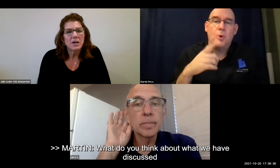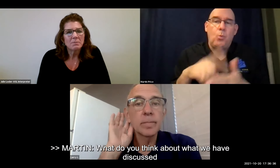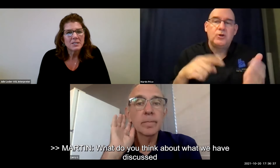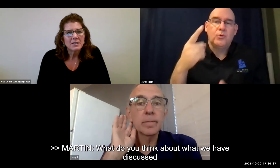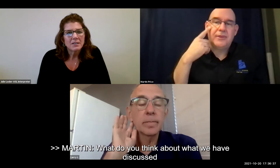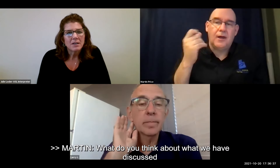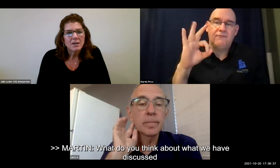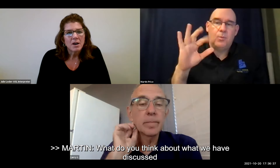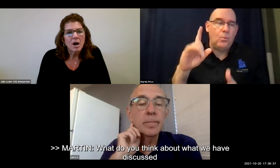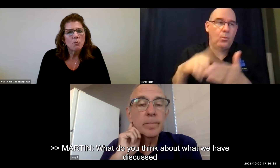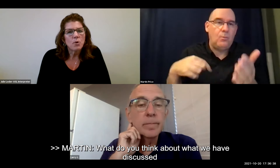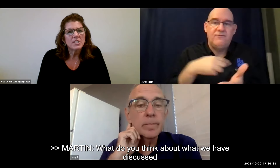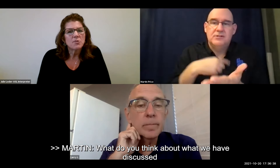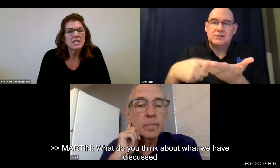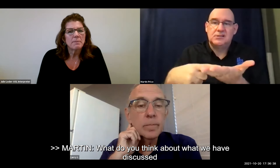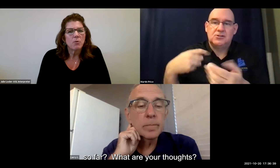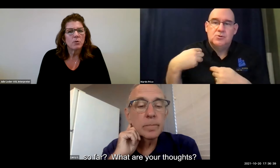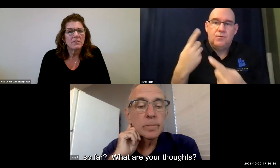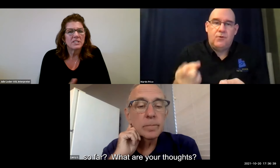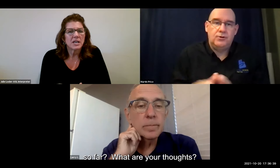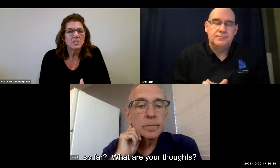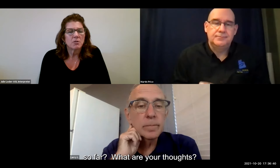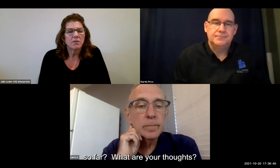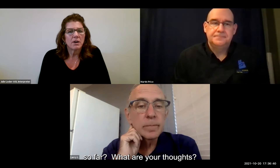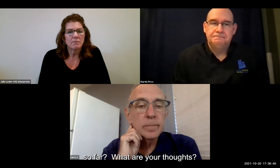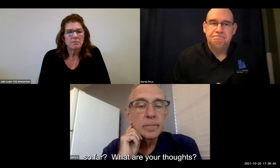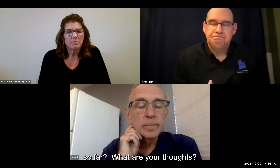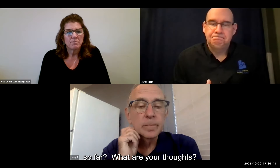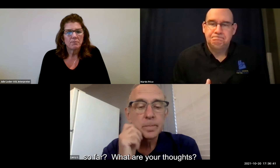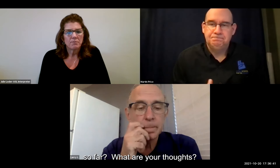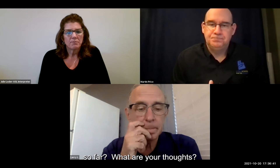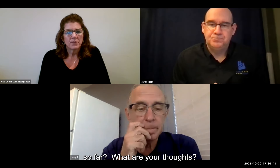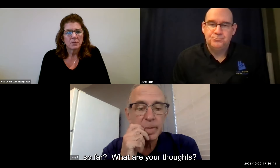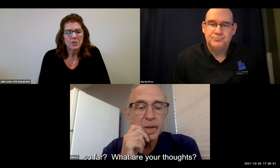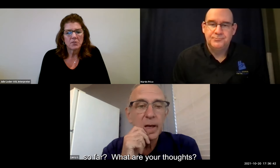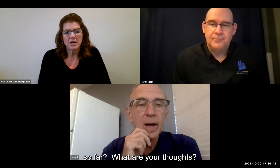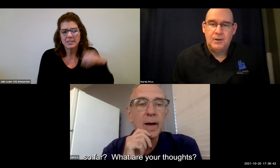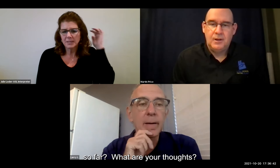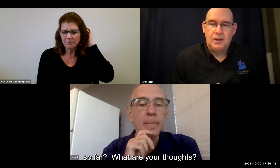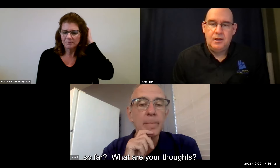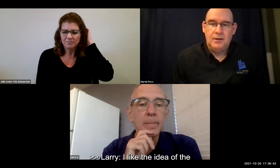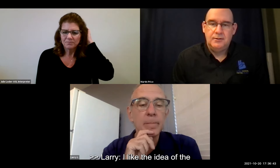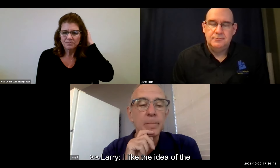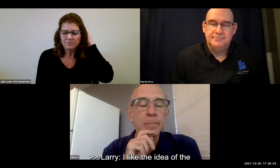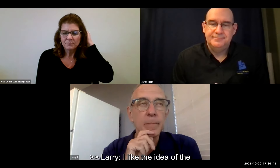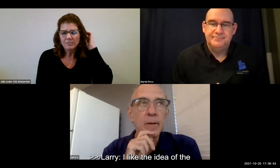Sorry to interrupt. What do you think about what we've discussed so far? What are your thoughts?